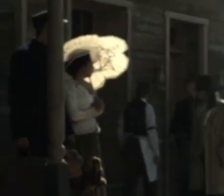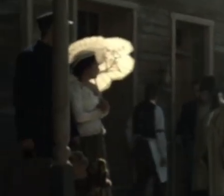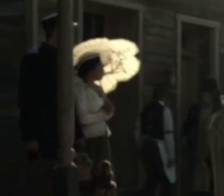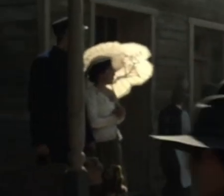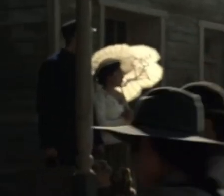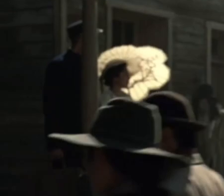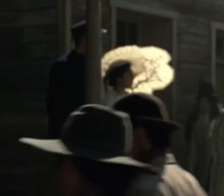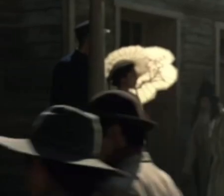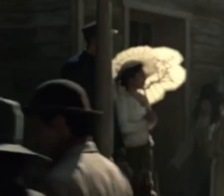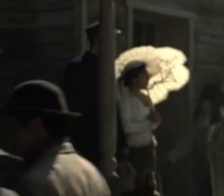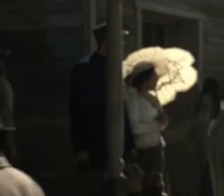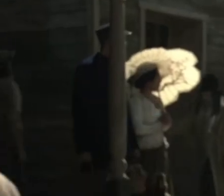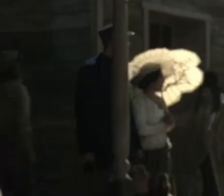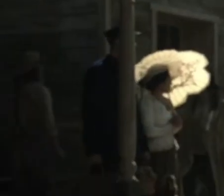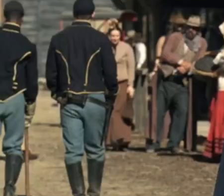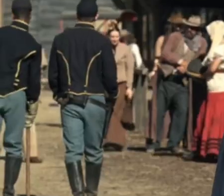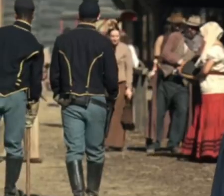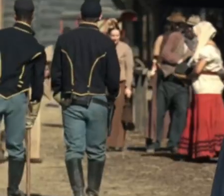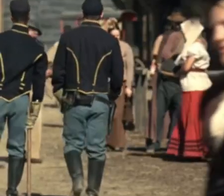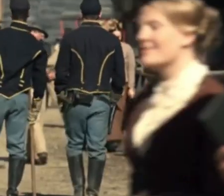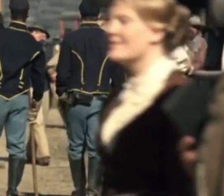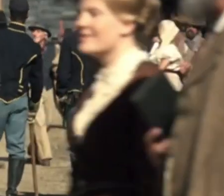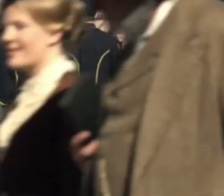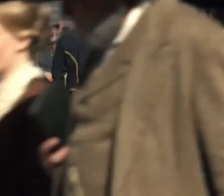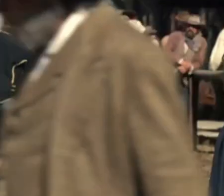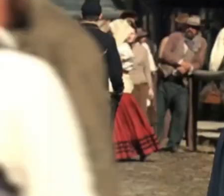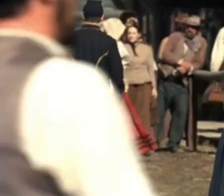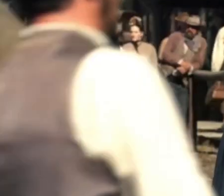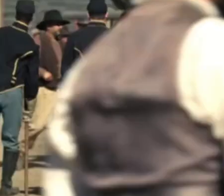Something they fall in love with.